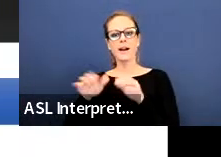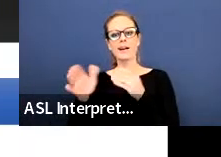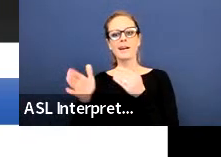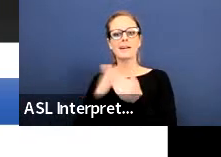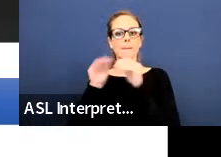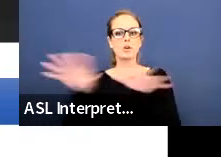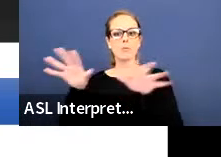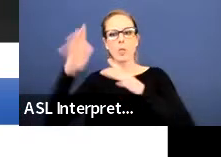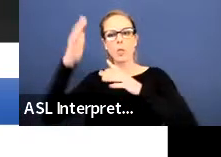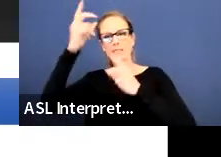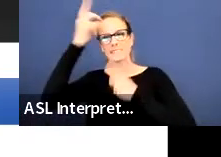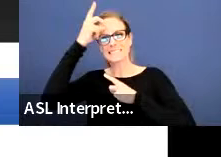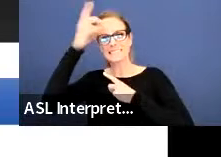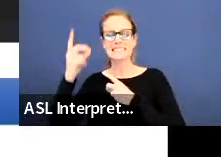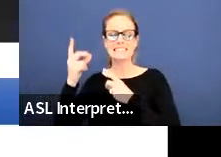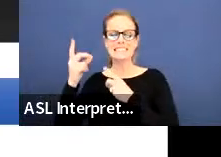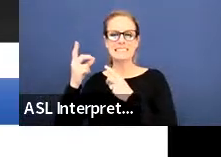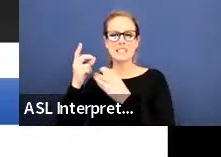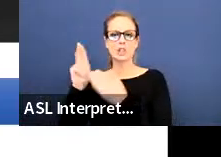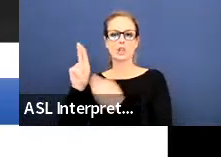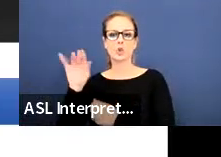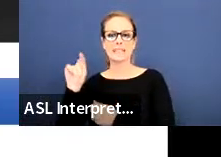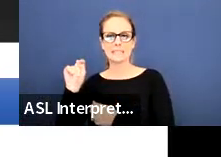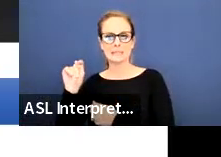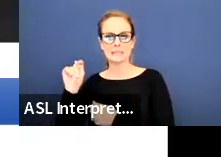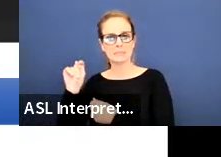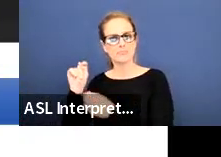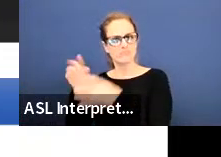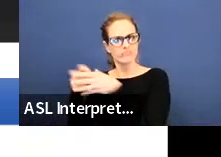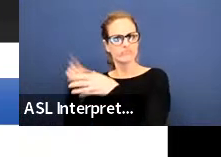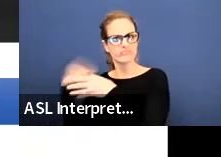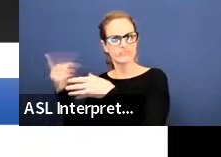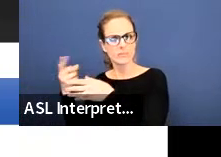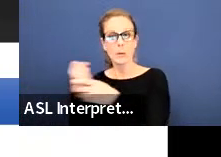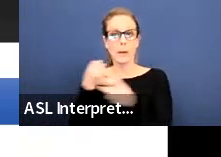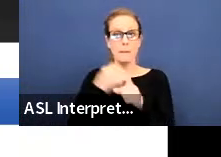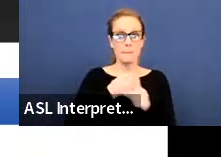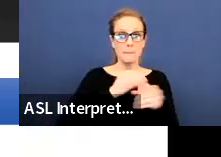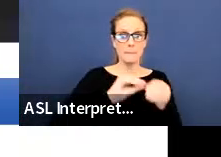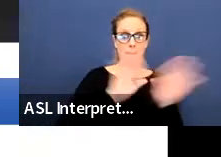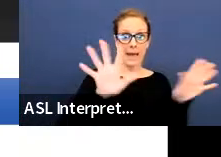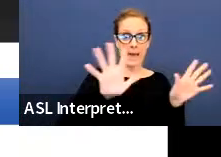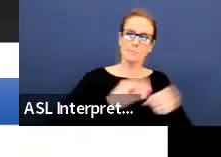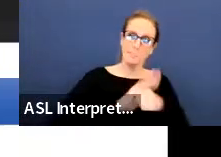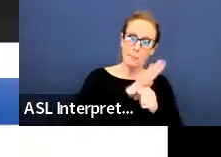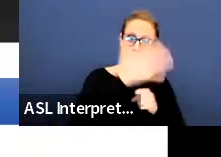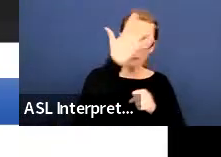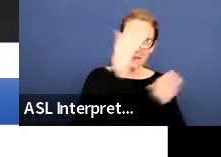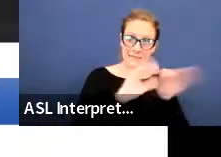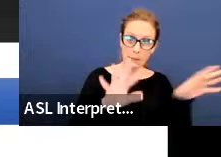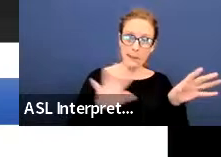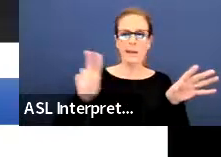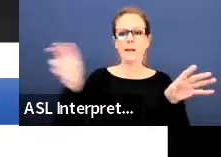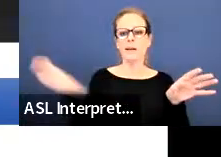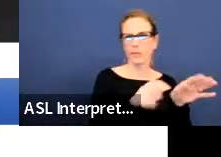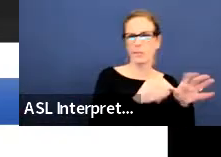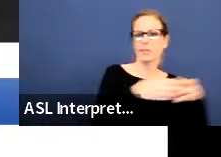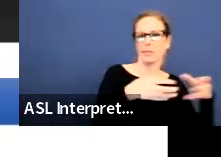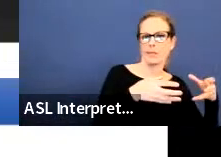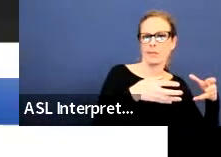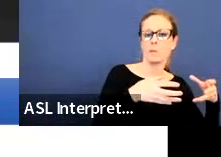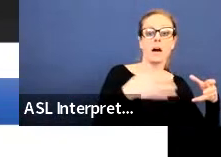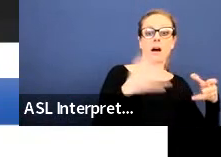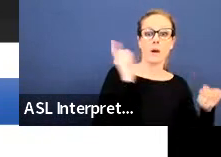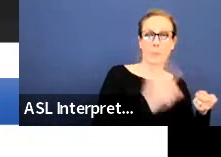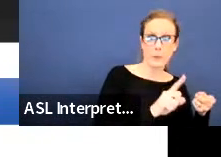department. And that's where it would have sat if it hadn't been a pandemic. So more to come on our transitions in future CAG meetings,